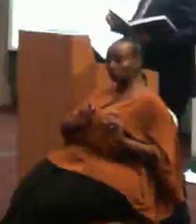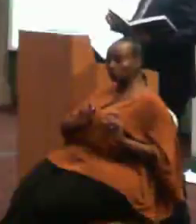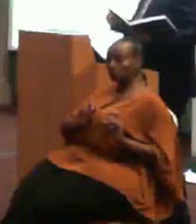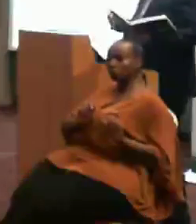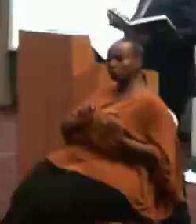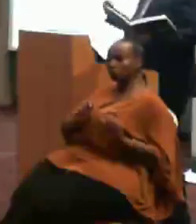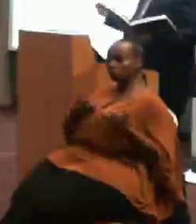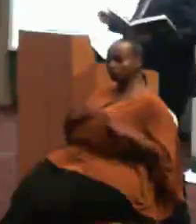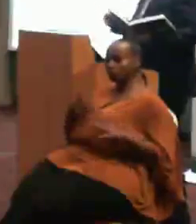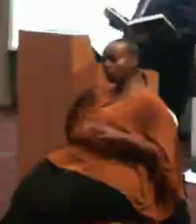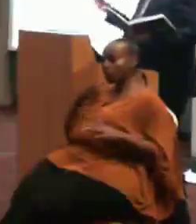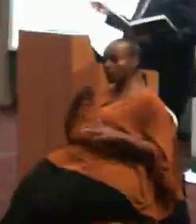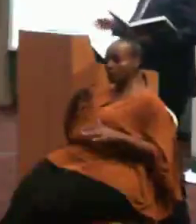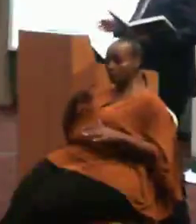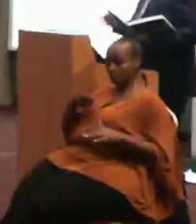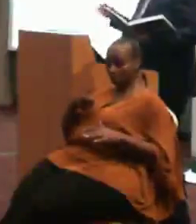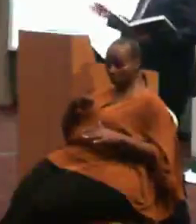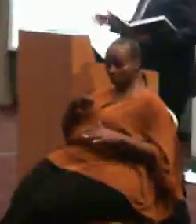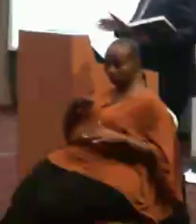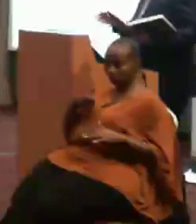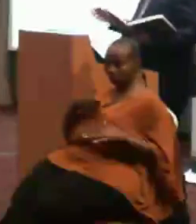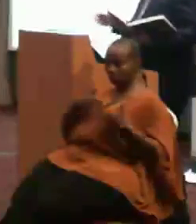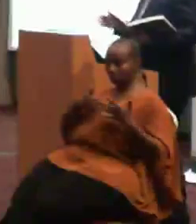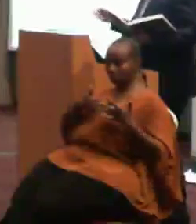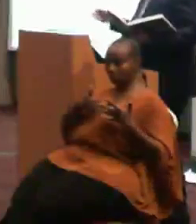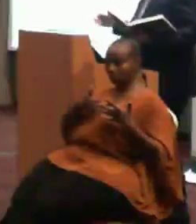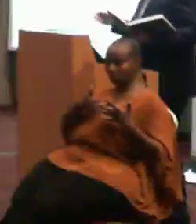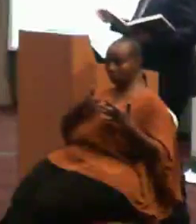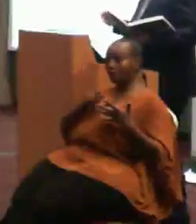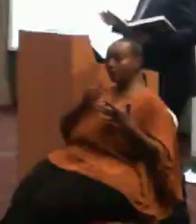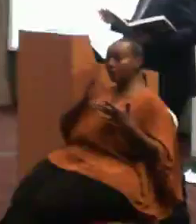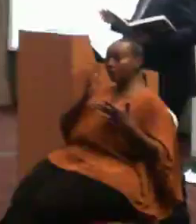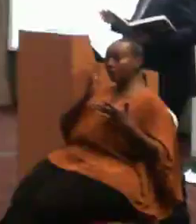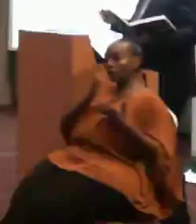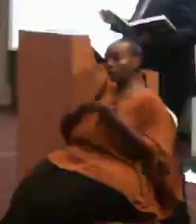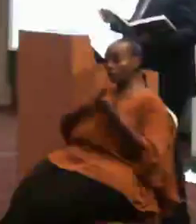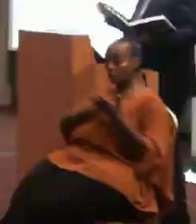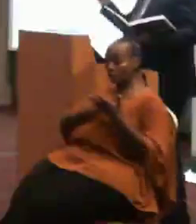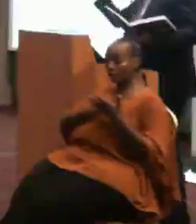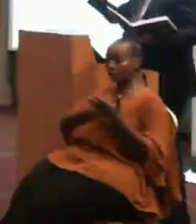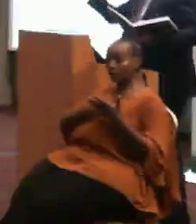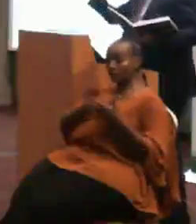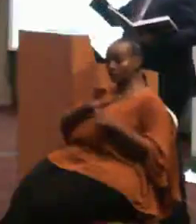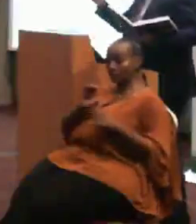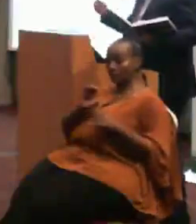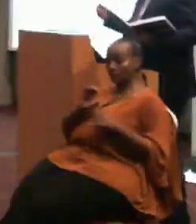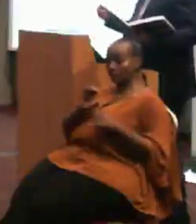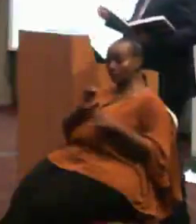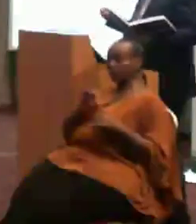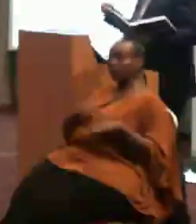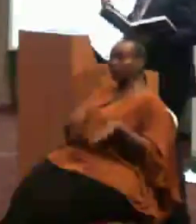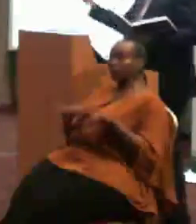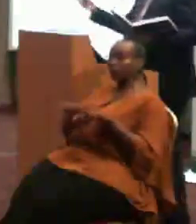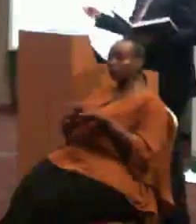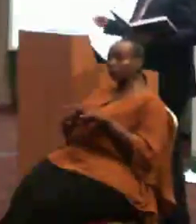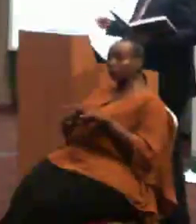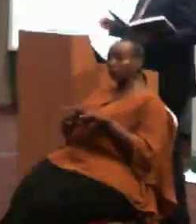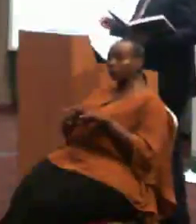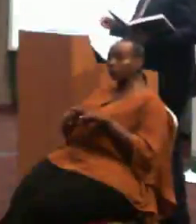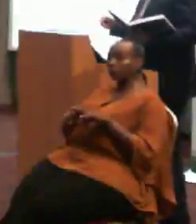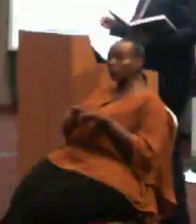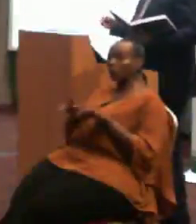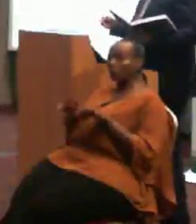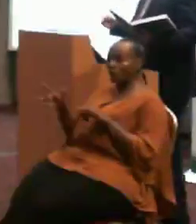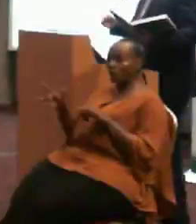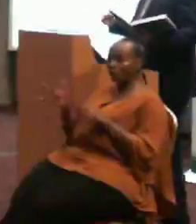on it, in US terms it's around 6.5 cents per kilowatt. And in our future presentations we'll talk about the